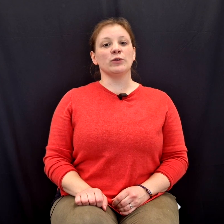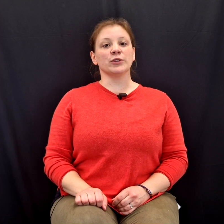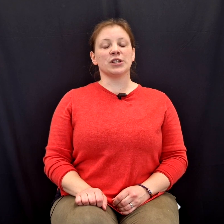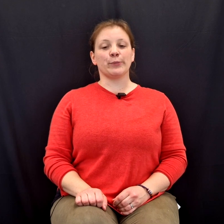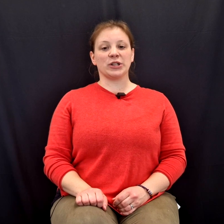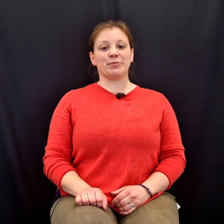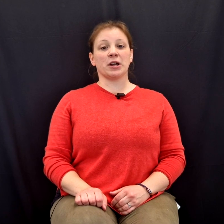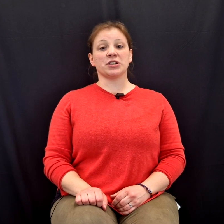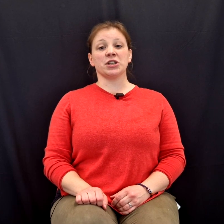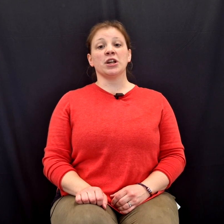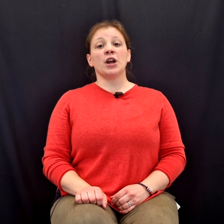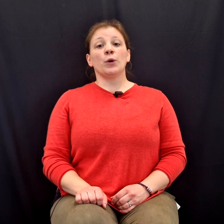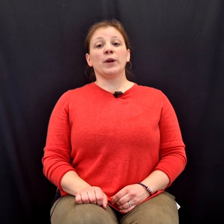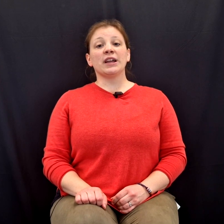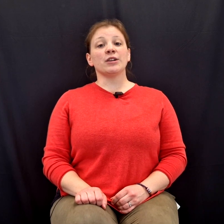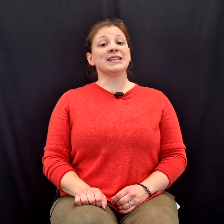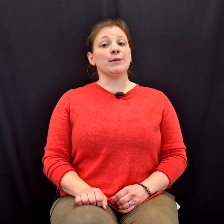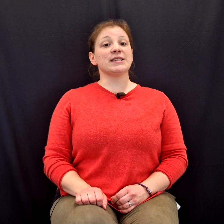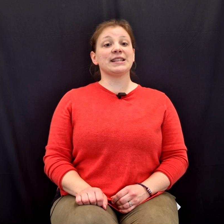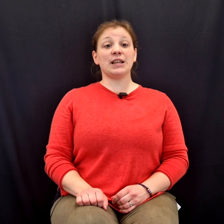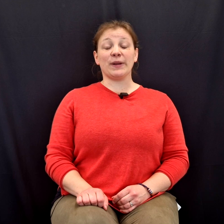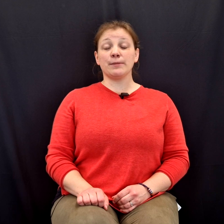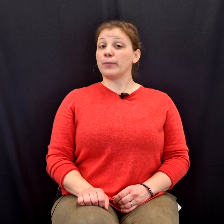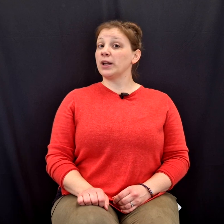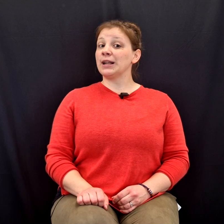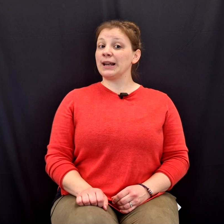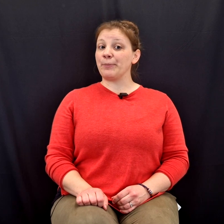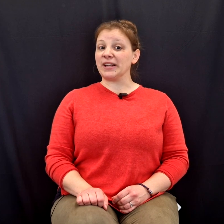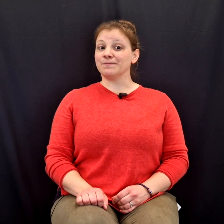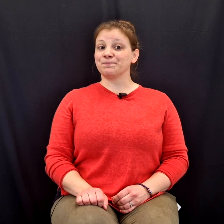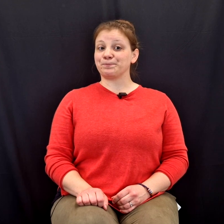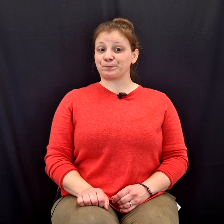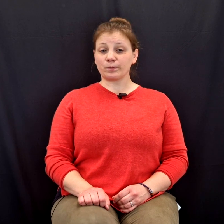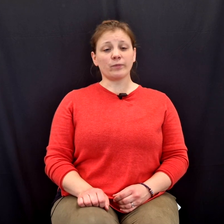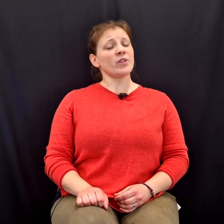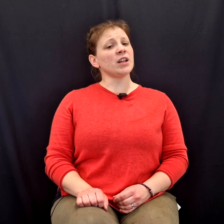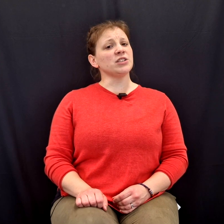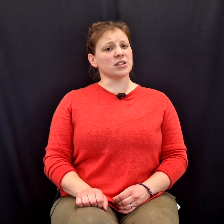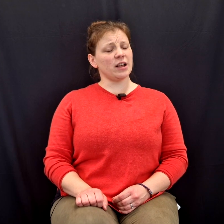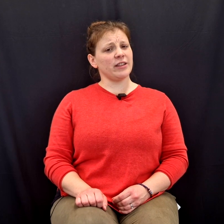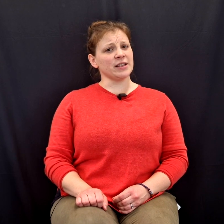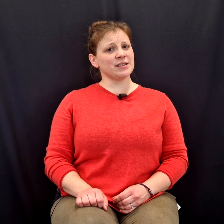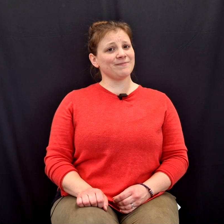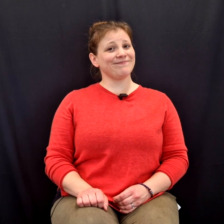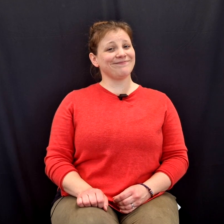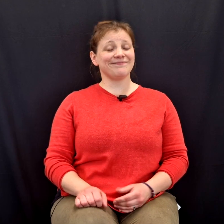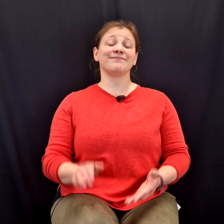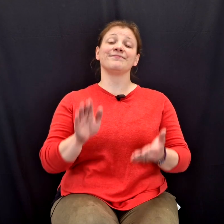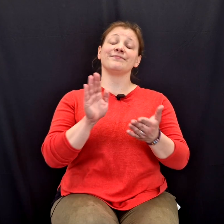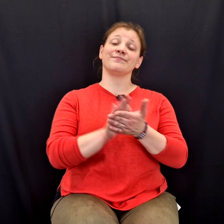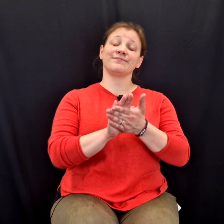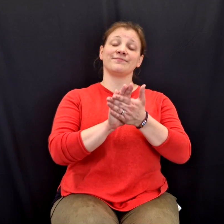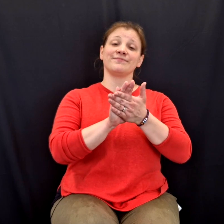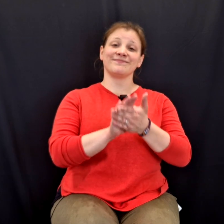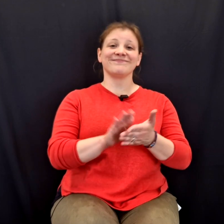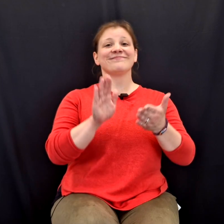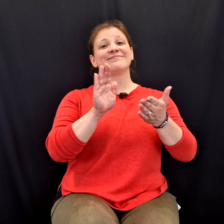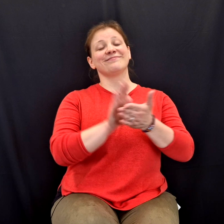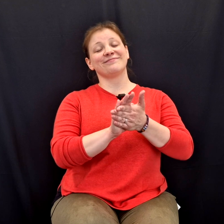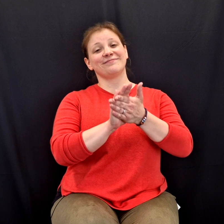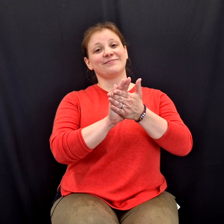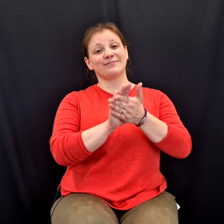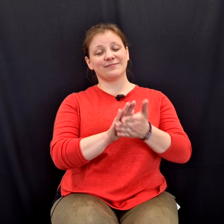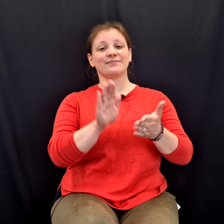Fantastic, let's move on to the body percussion. We're going to keep a steady beat by clapping, just like this.